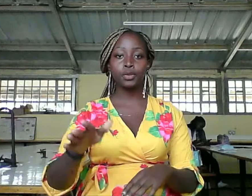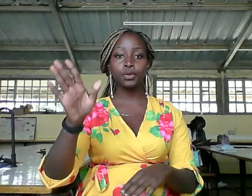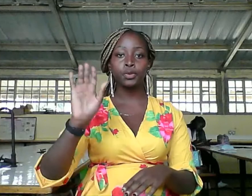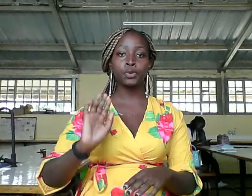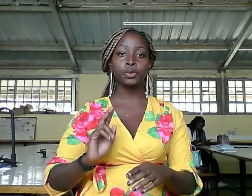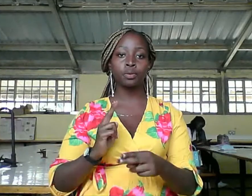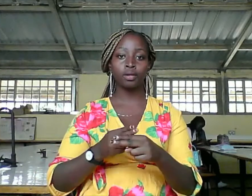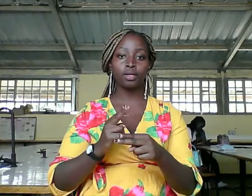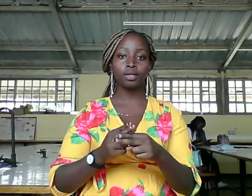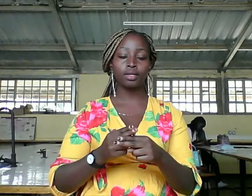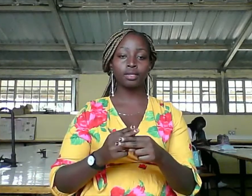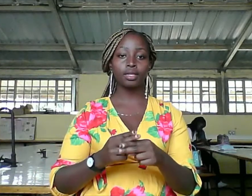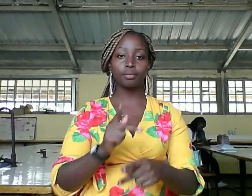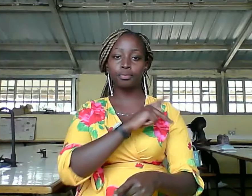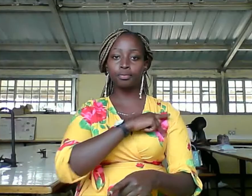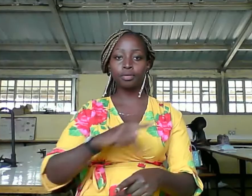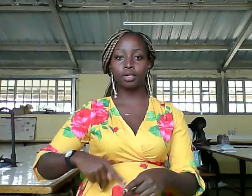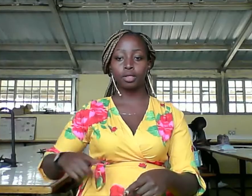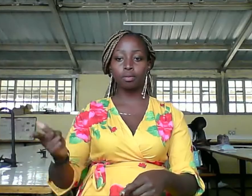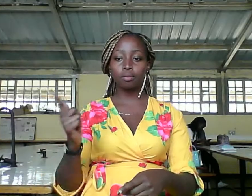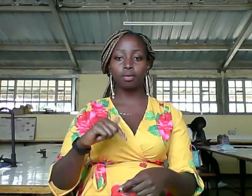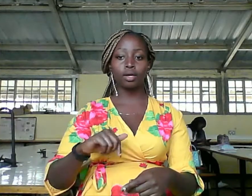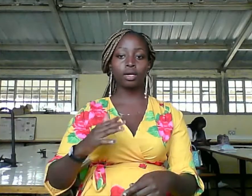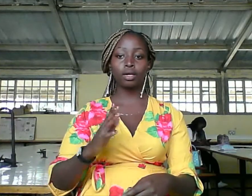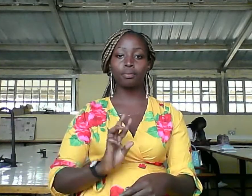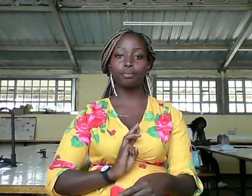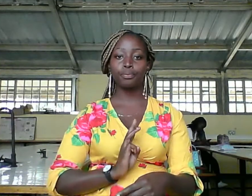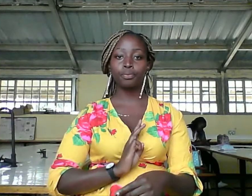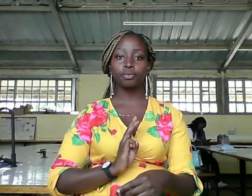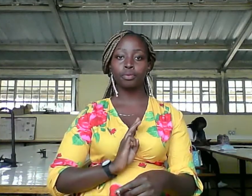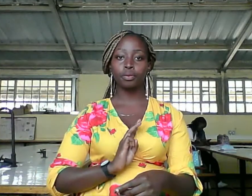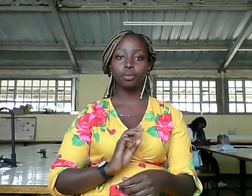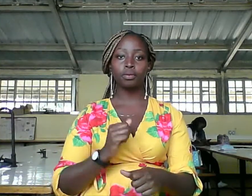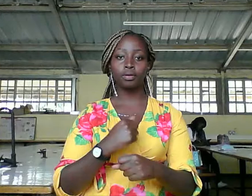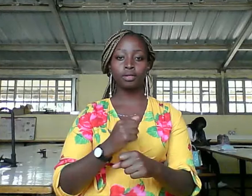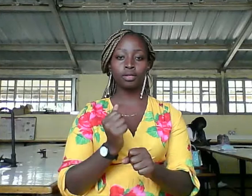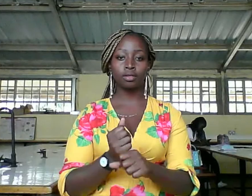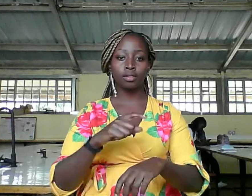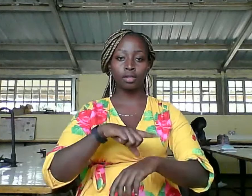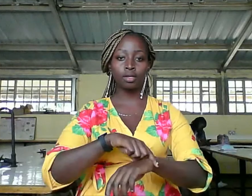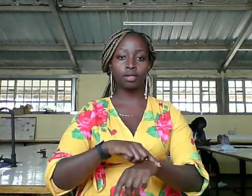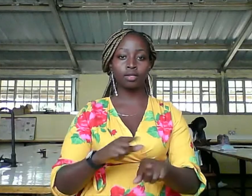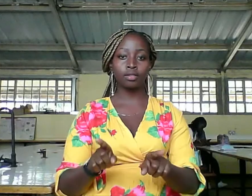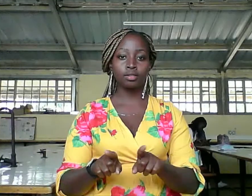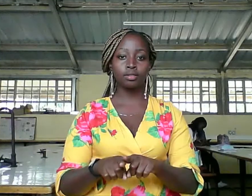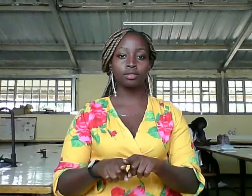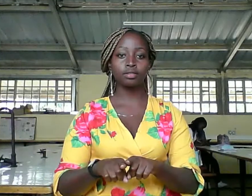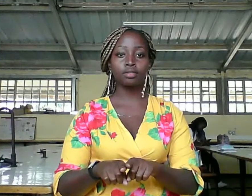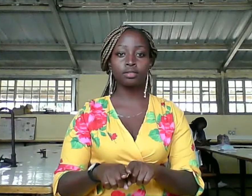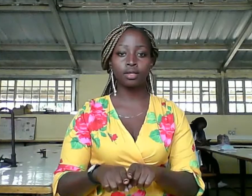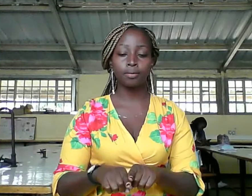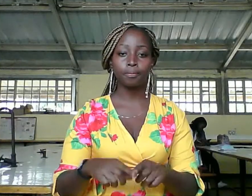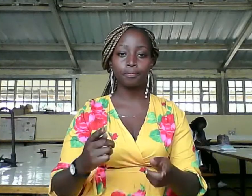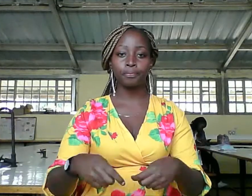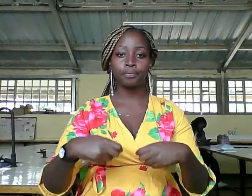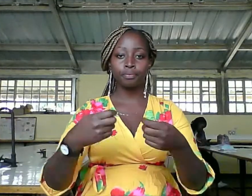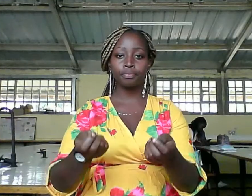the will be done on earth as it is in heaven. Give us this day our daily bread,